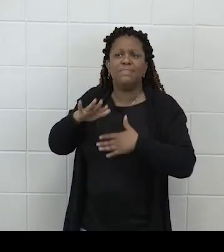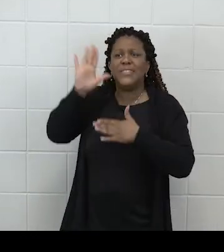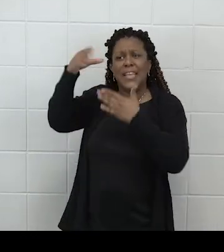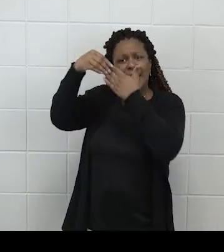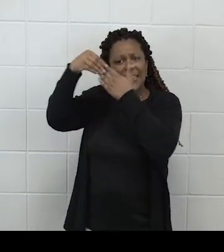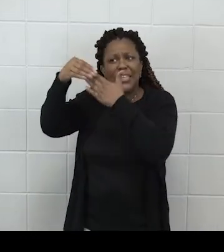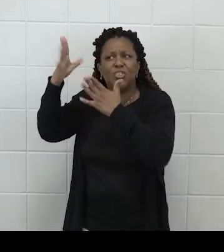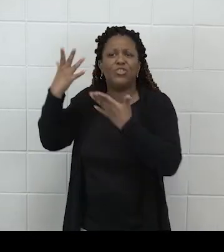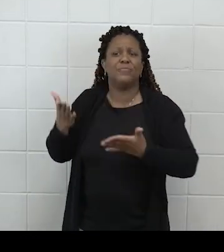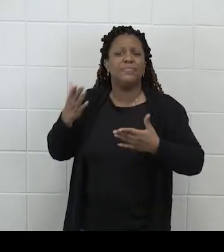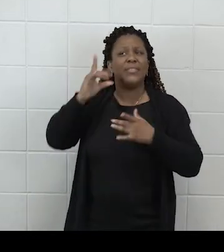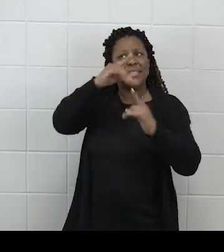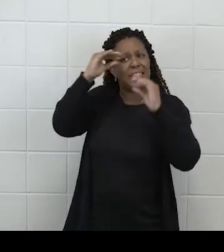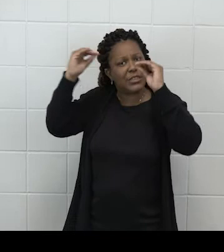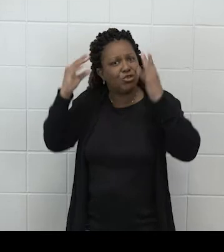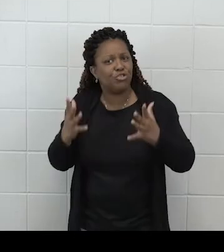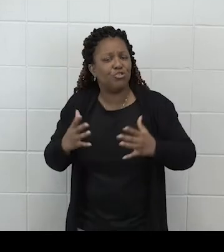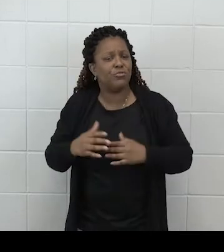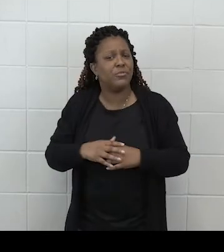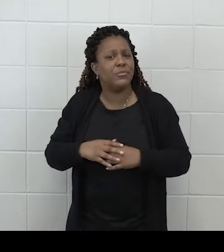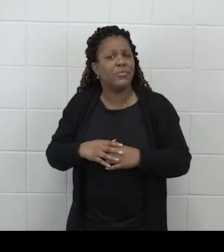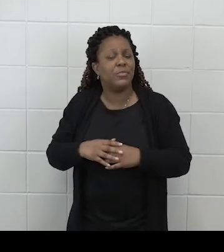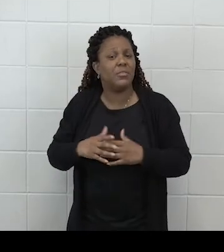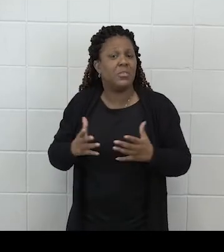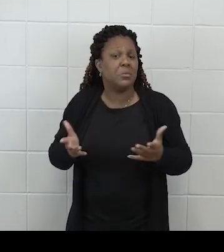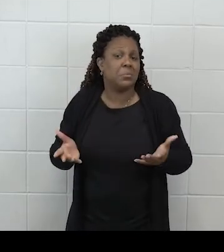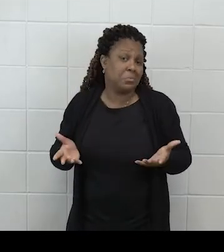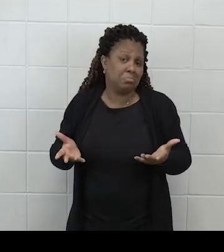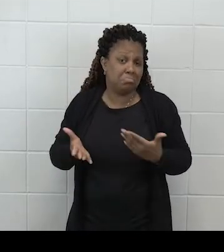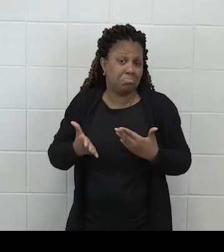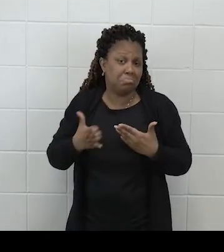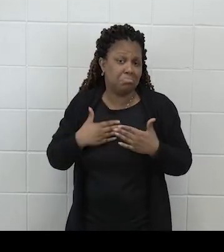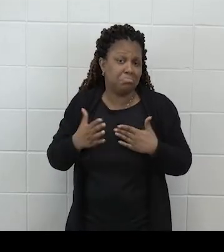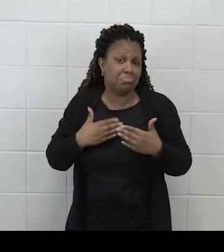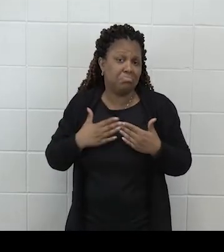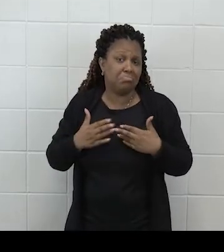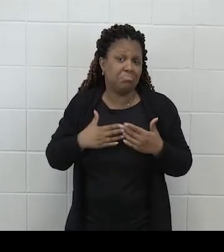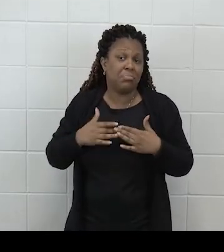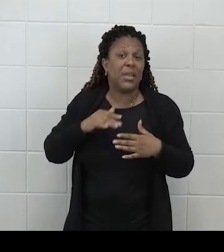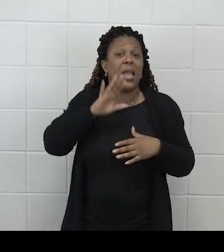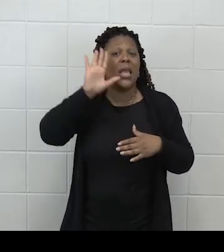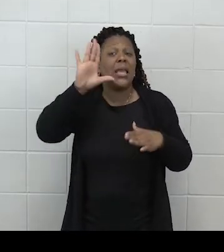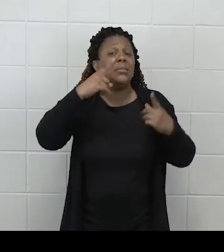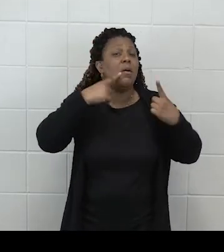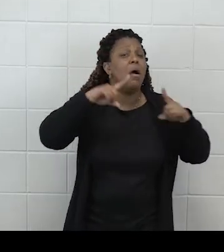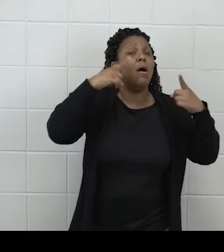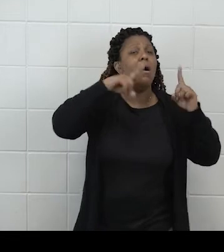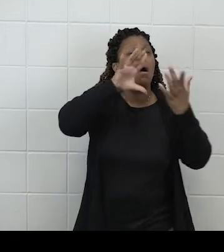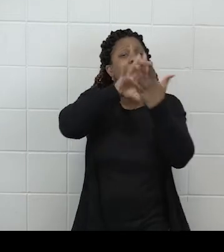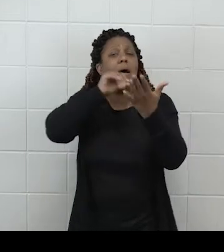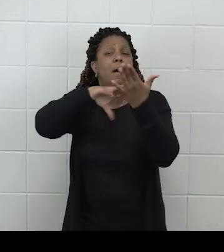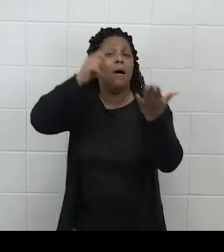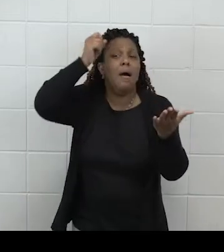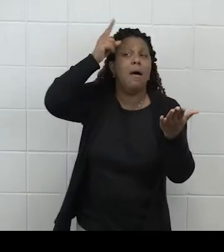a teacher. Yet, all of his accolades and understanding of God's word, Nicodemus had